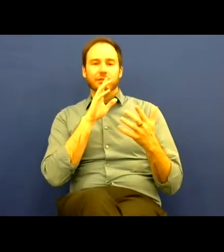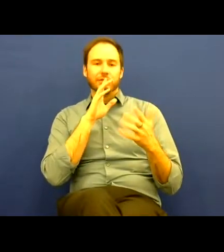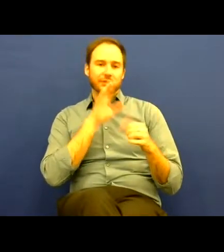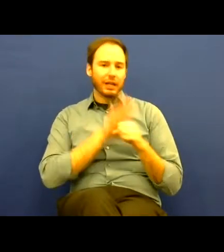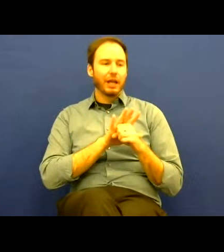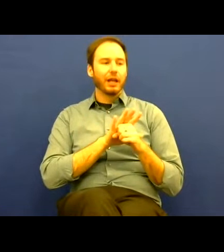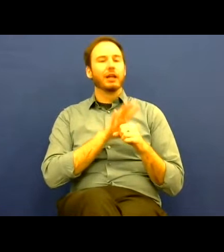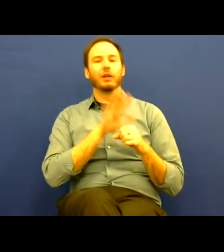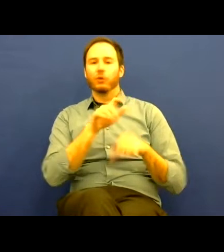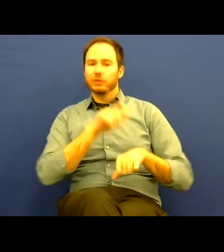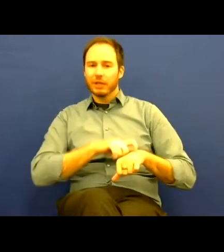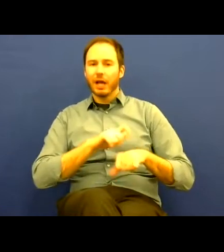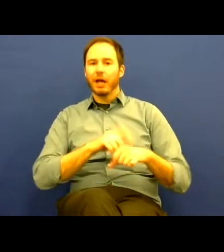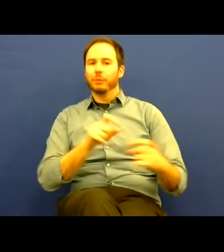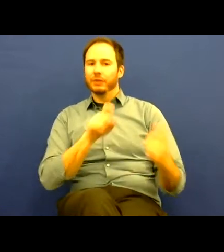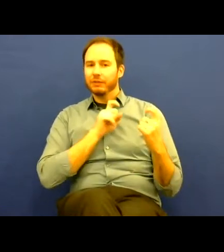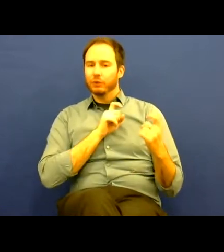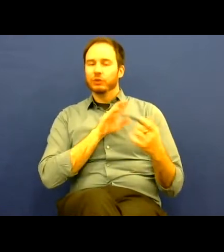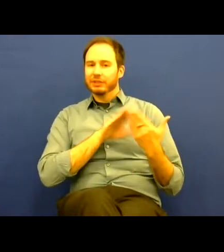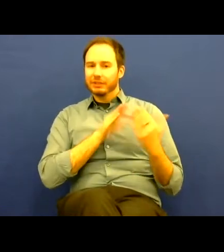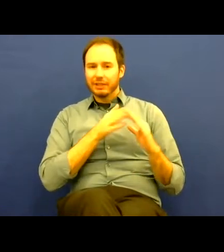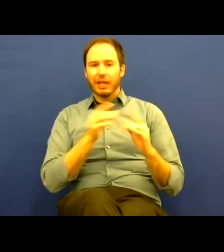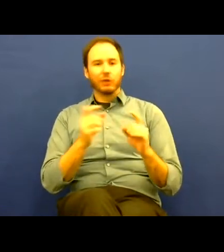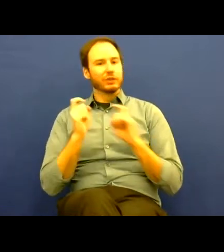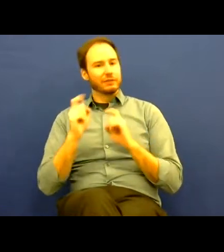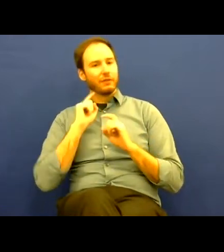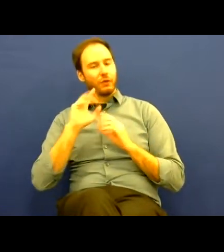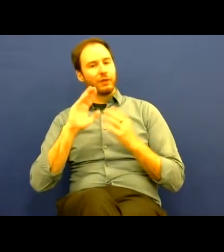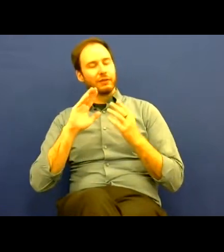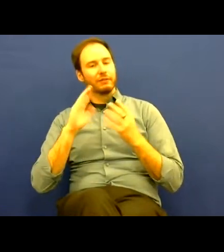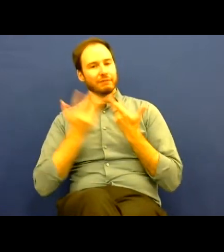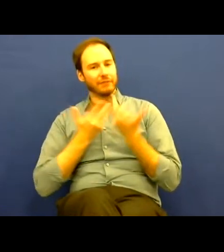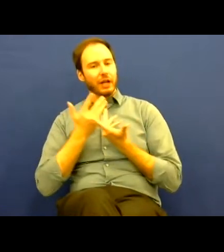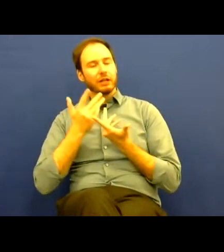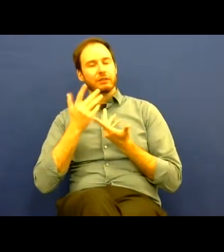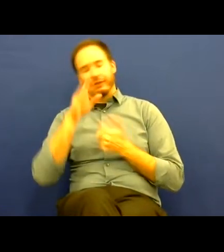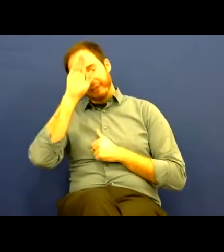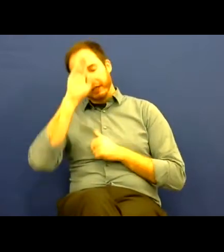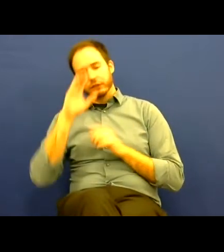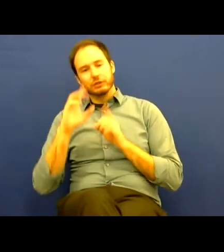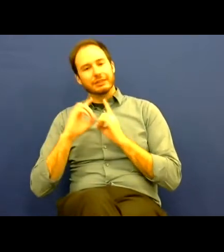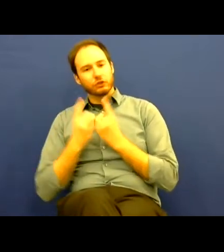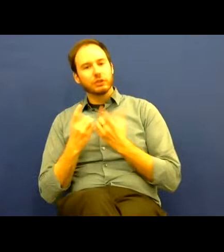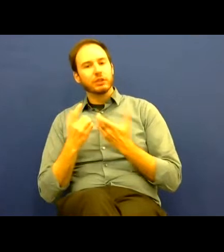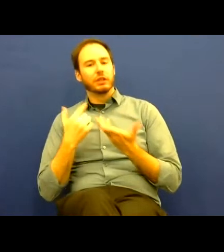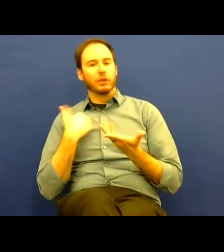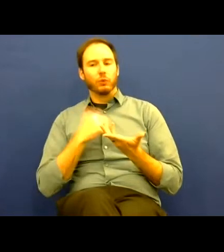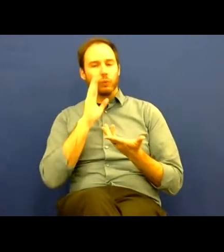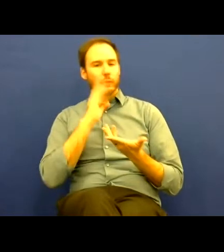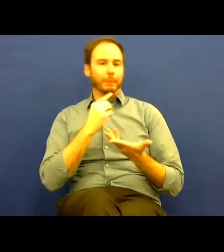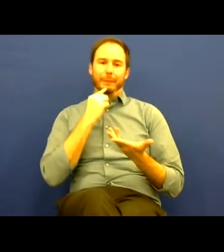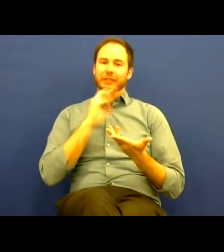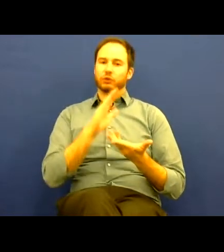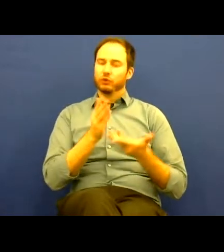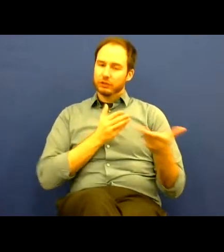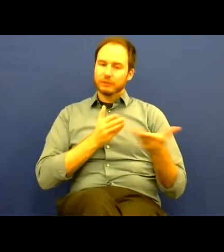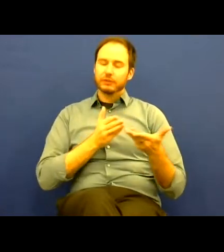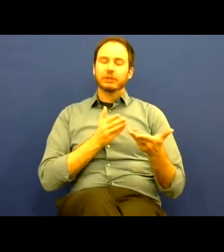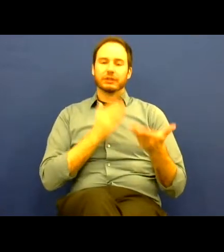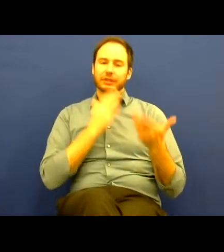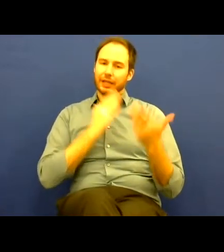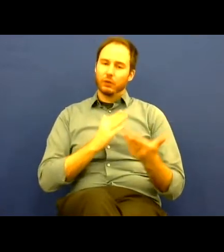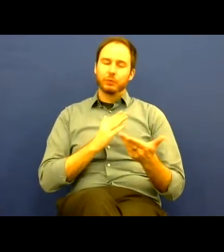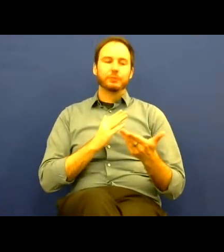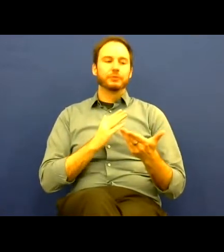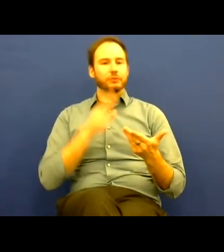how much time you gave to the town and then you gave to the fire district as well. And we're truly going to miss your services